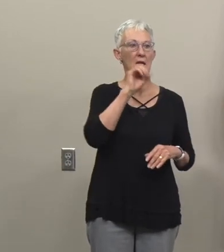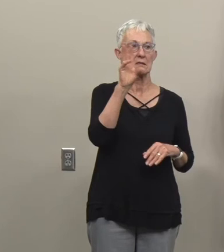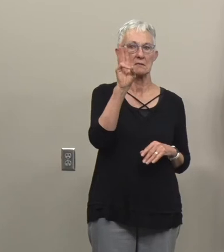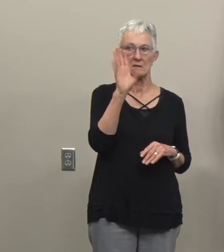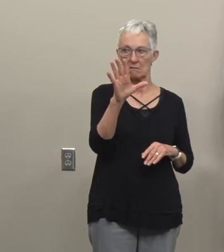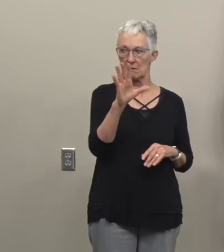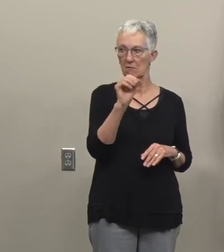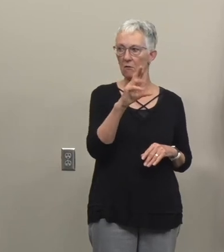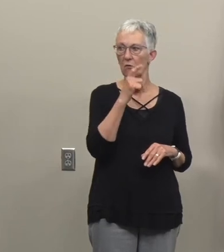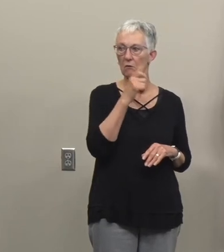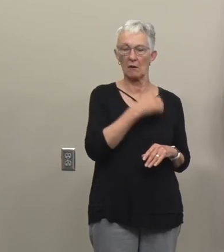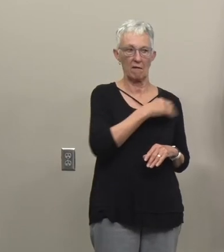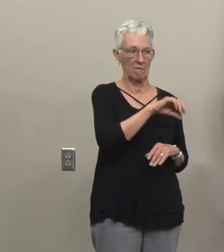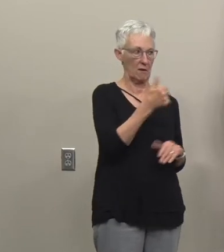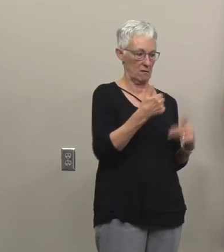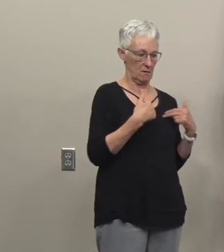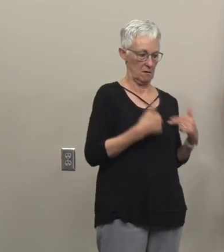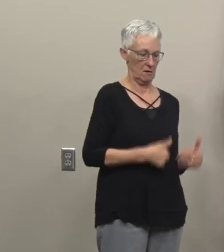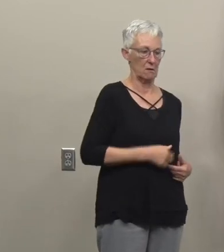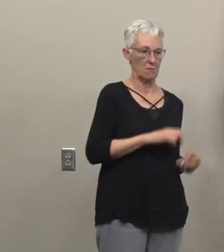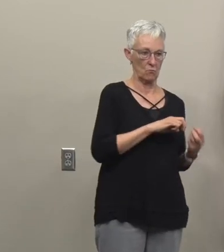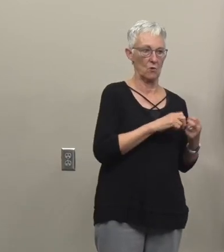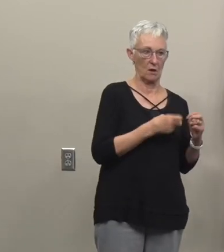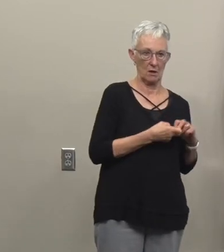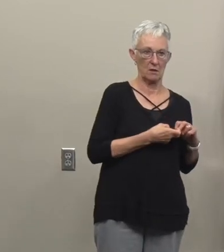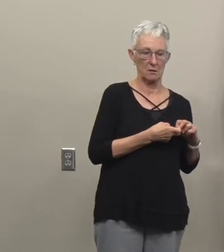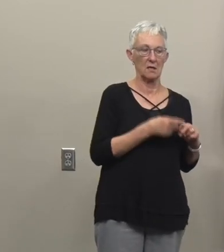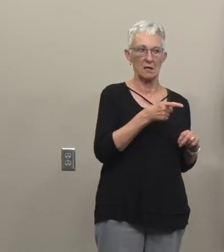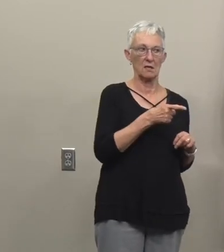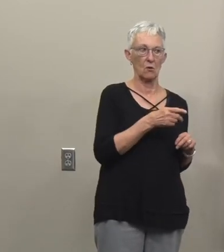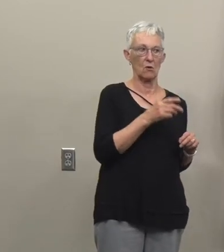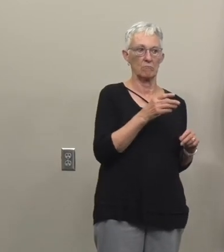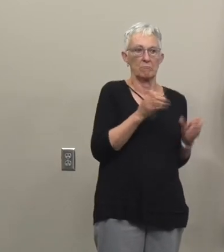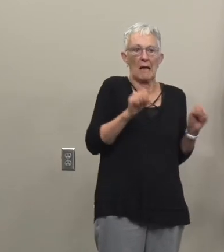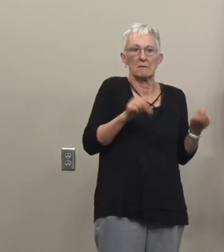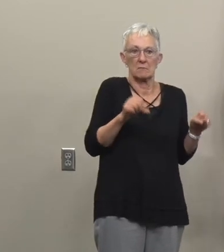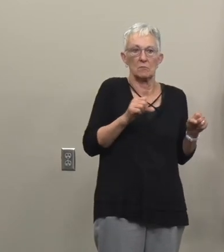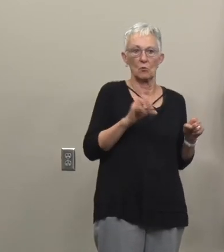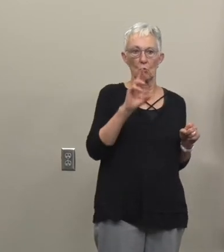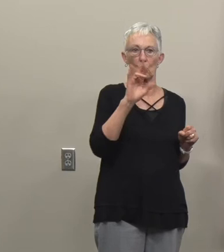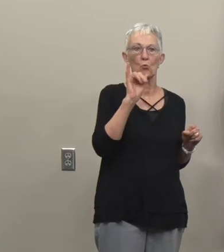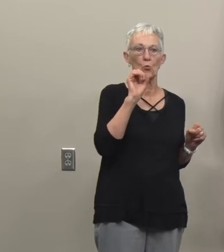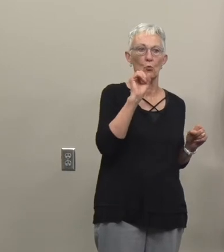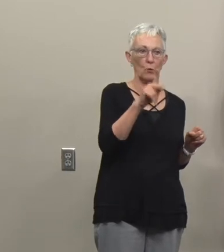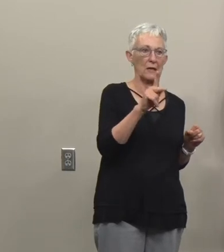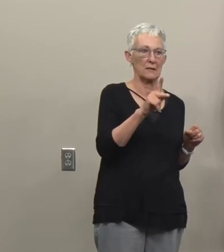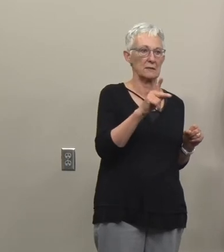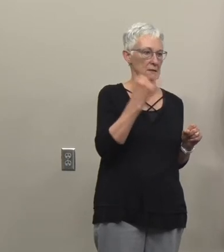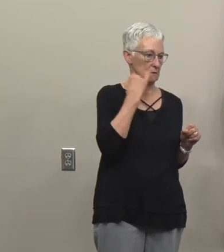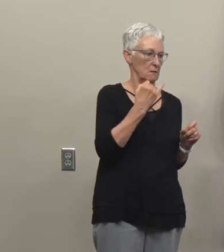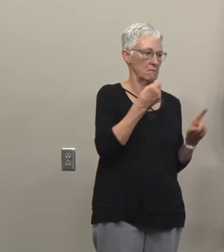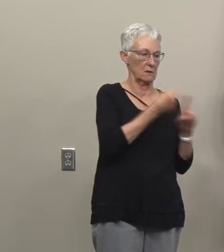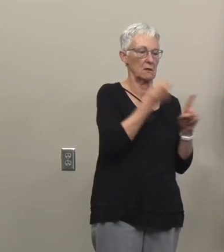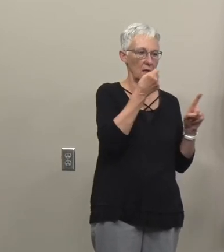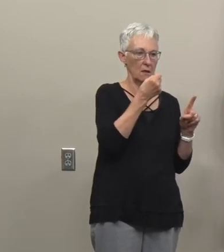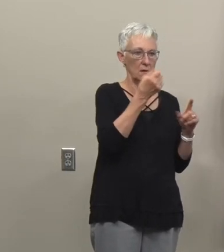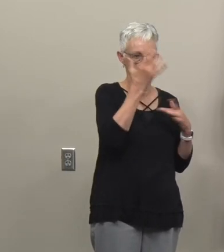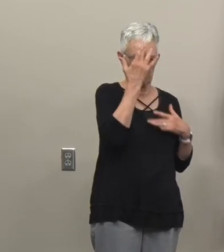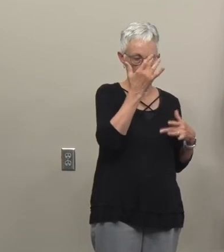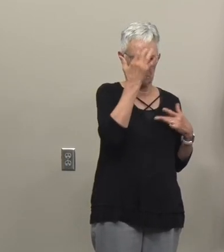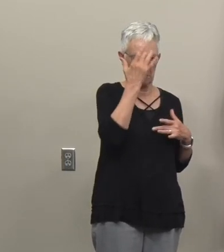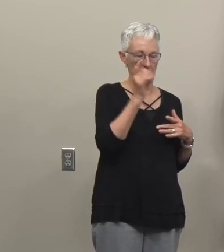health conditions and other populations at heightened risk from COVID-19, stay at home as much as possible. Rely on